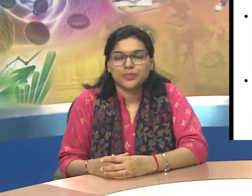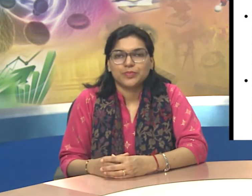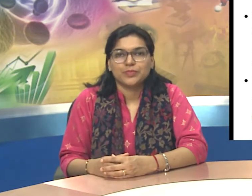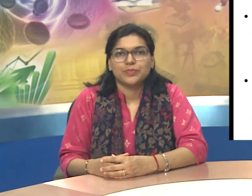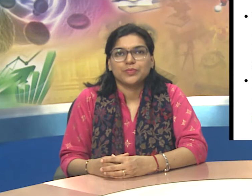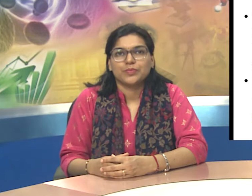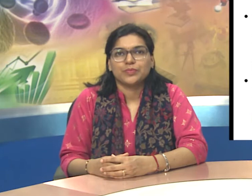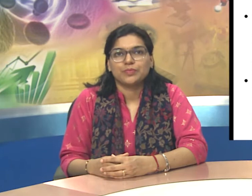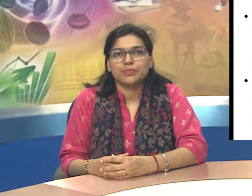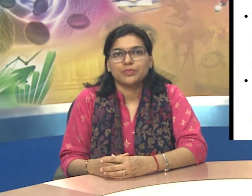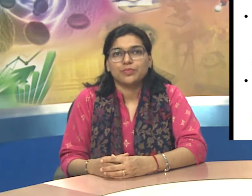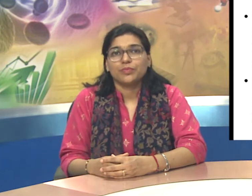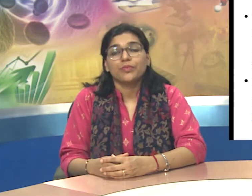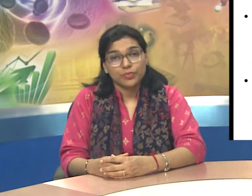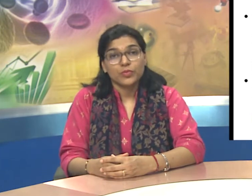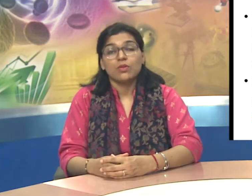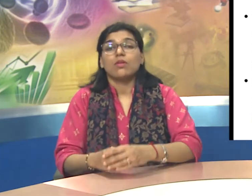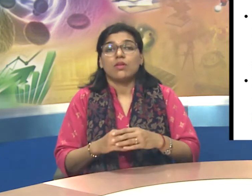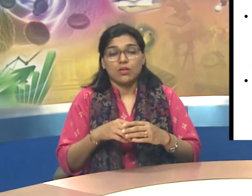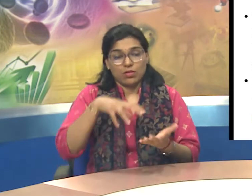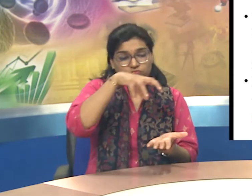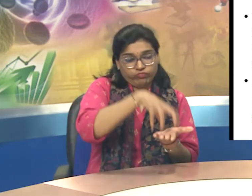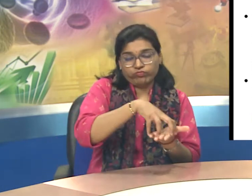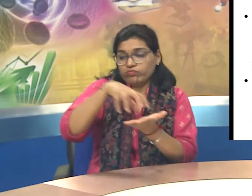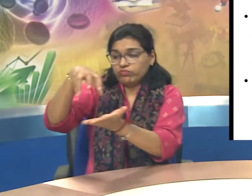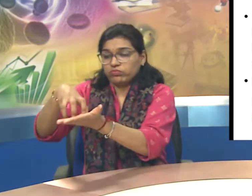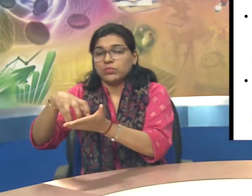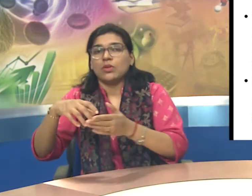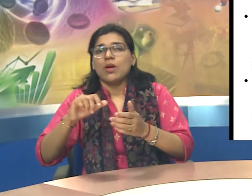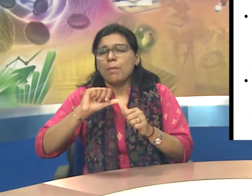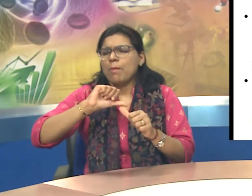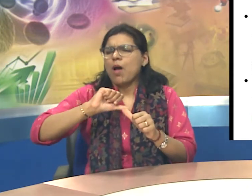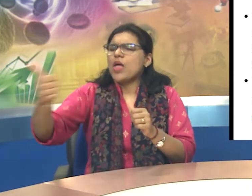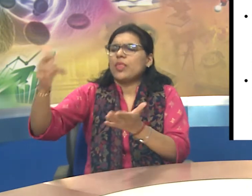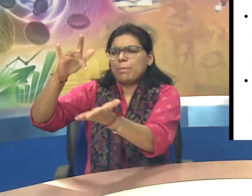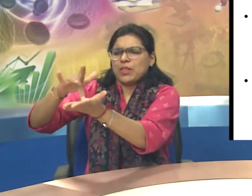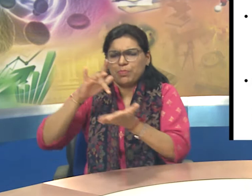internal and external business communication.